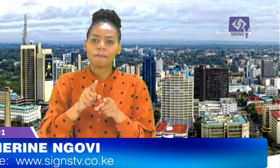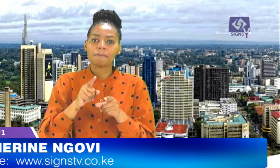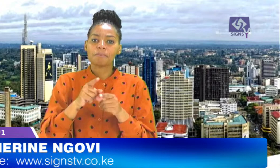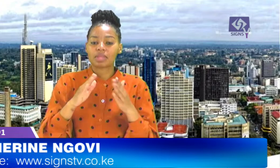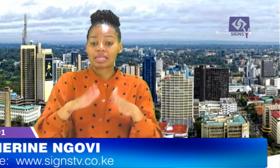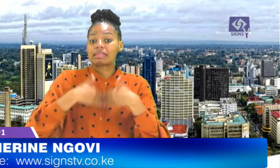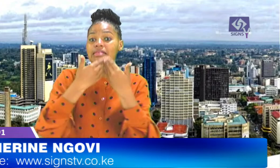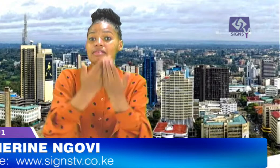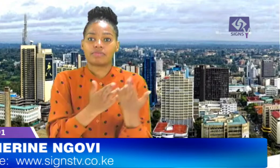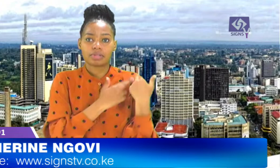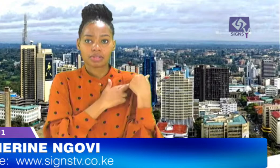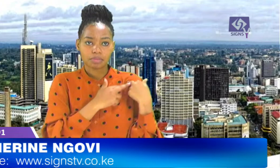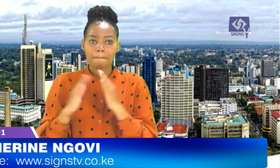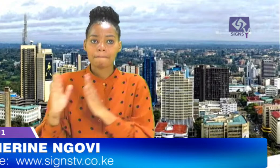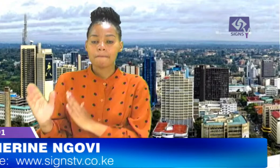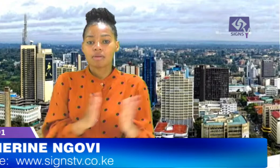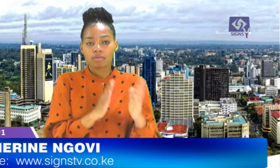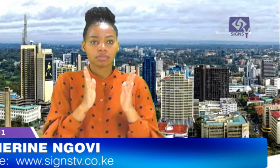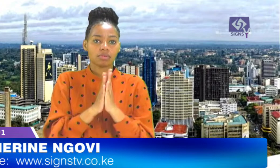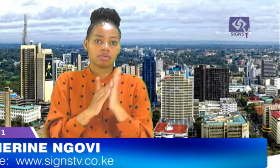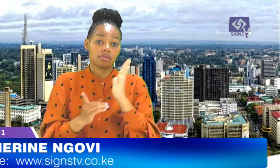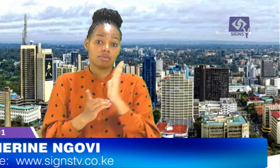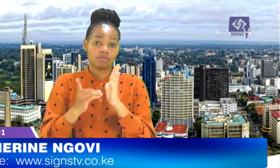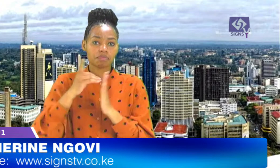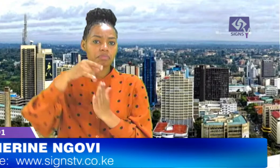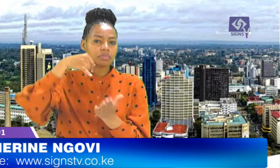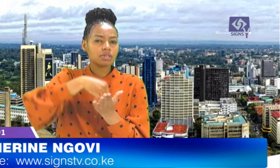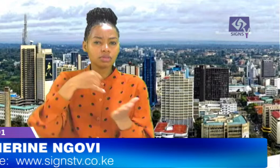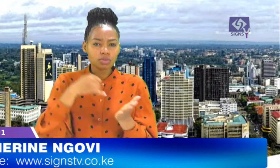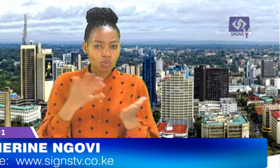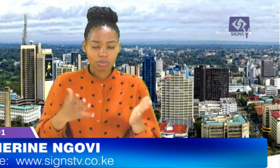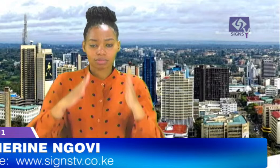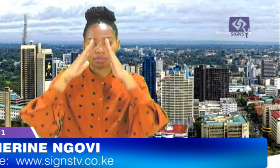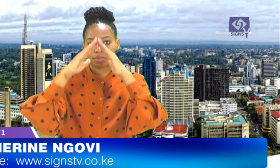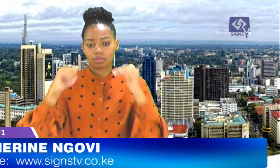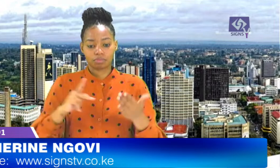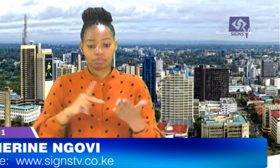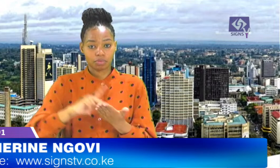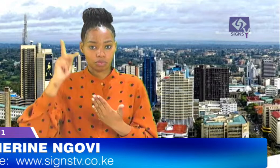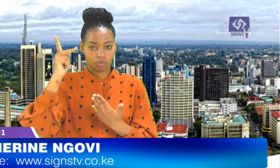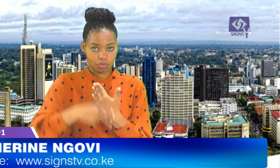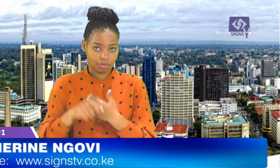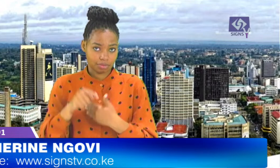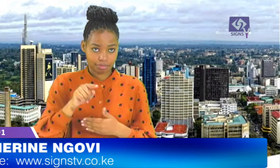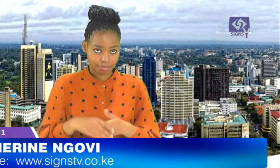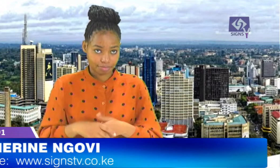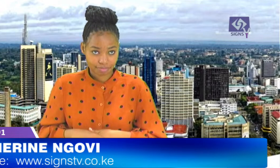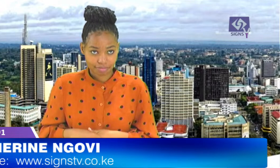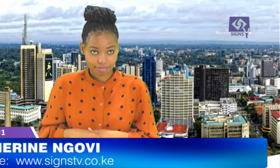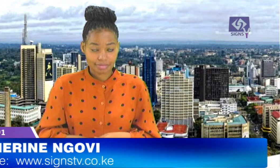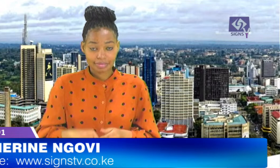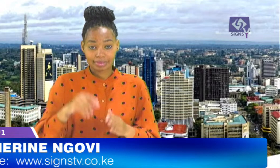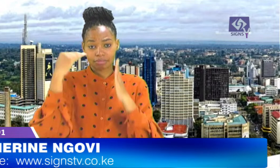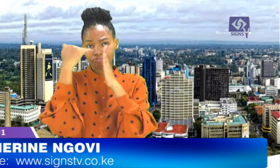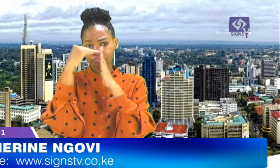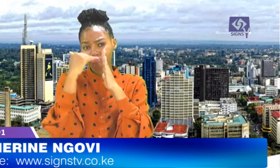counties are tasked with planning and development, including housing